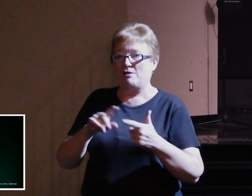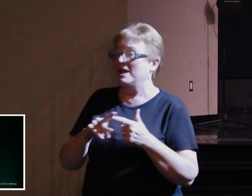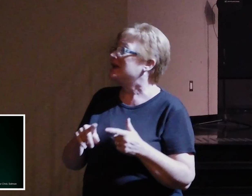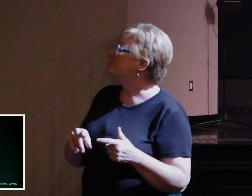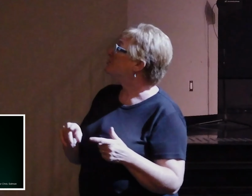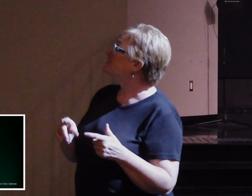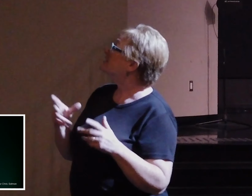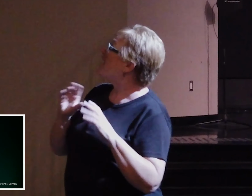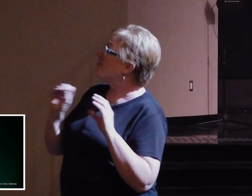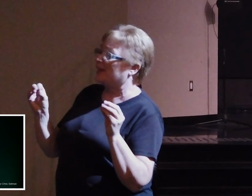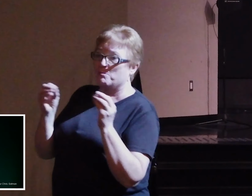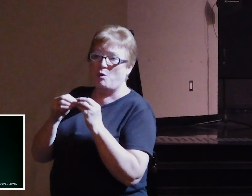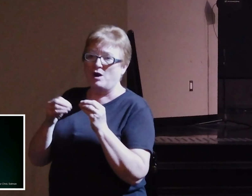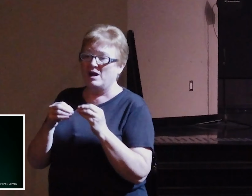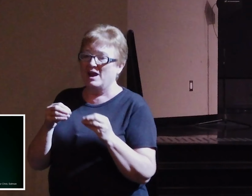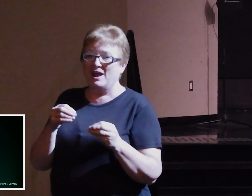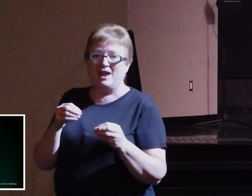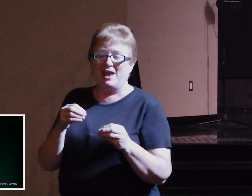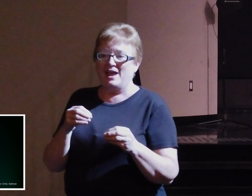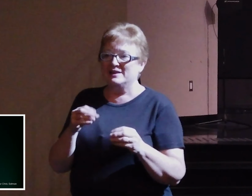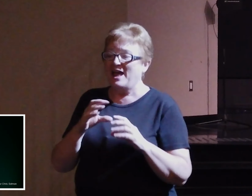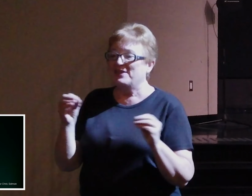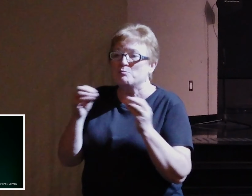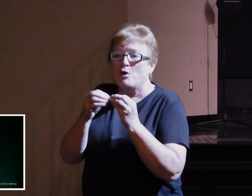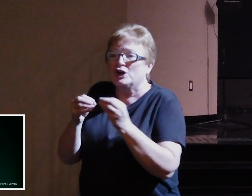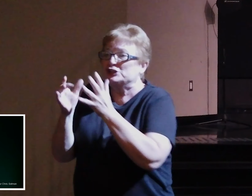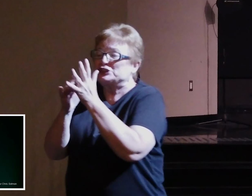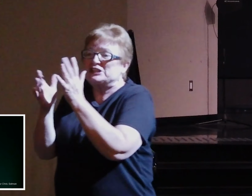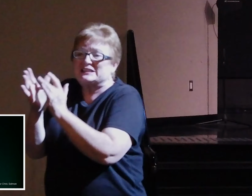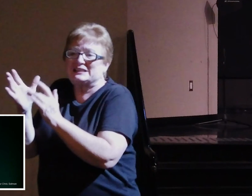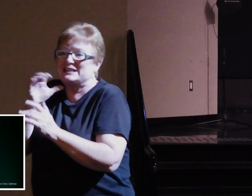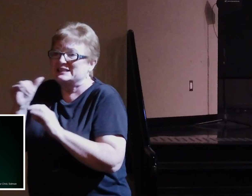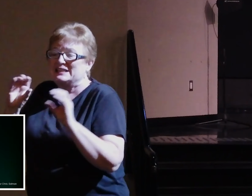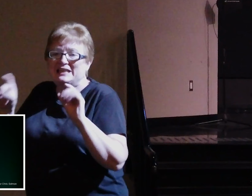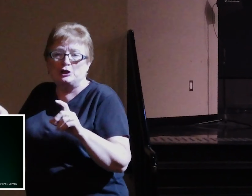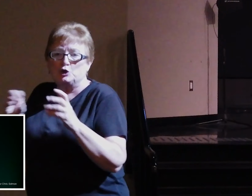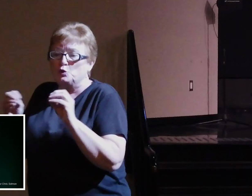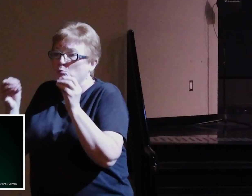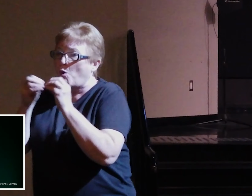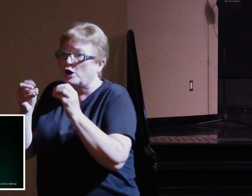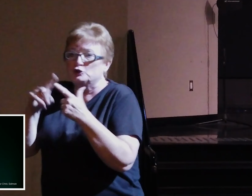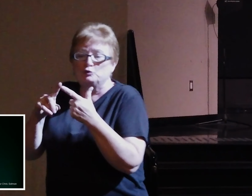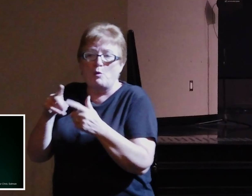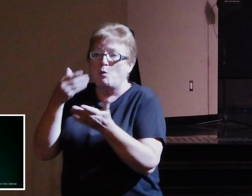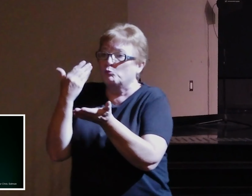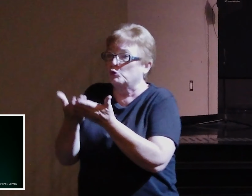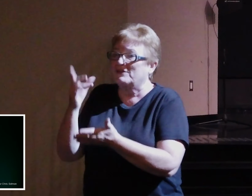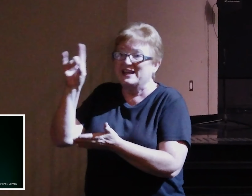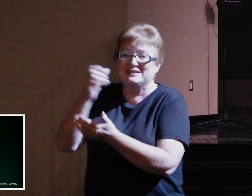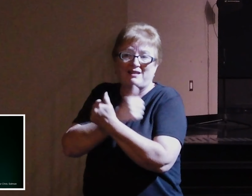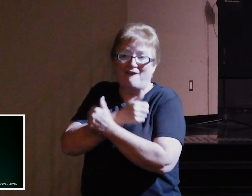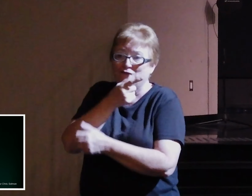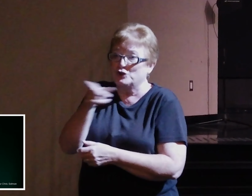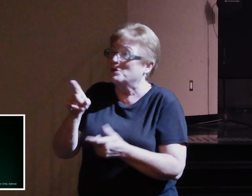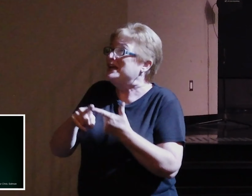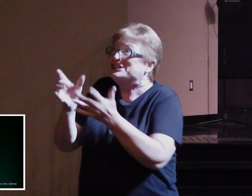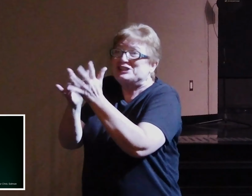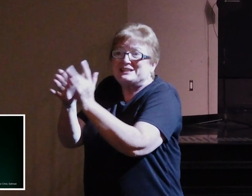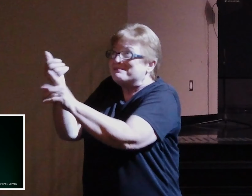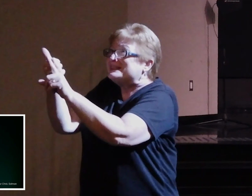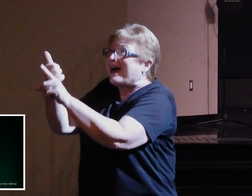in order to prove his love for you because it's proven on the cross. When Jesus Christ died for you,